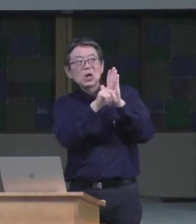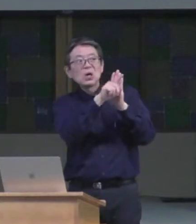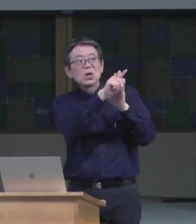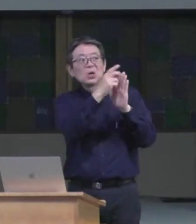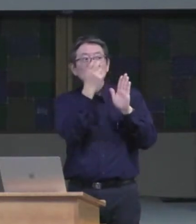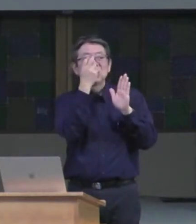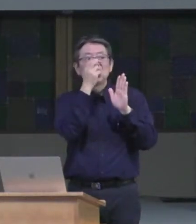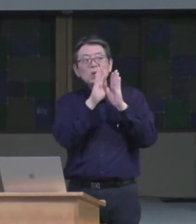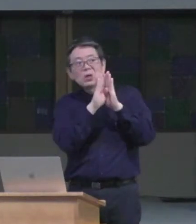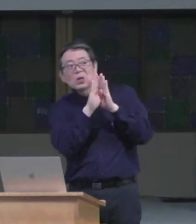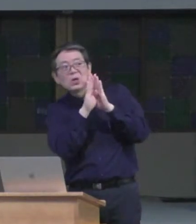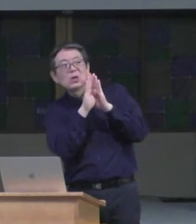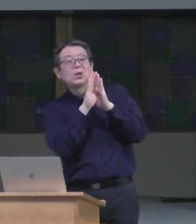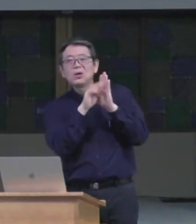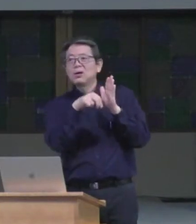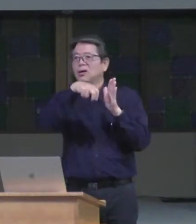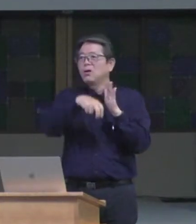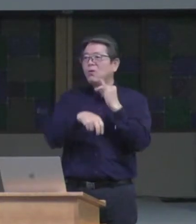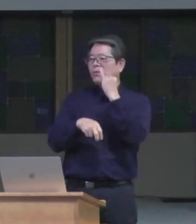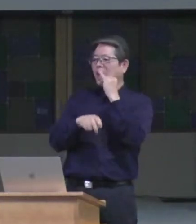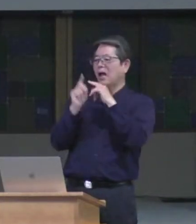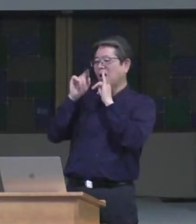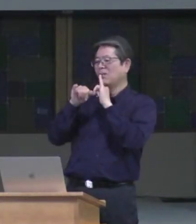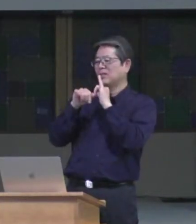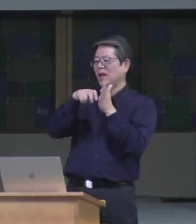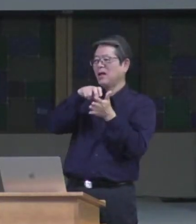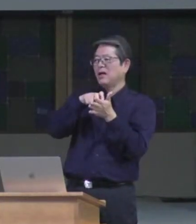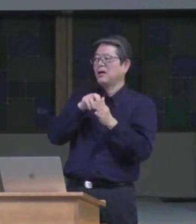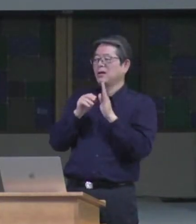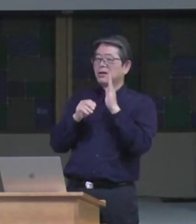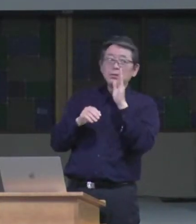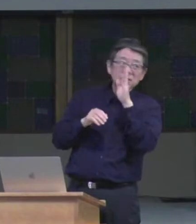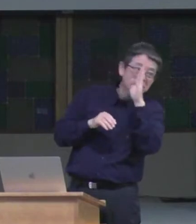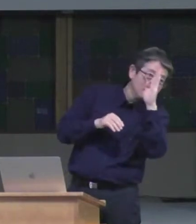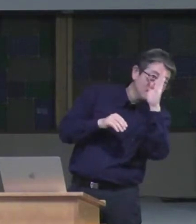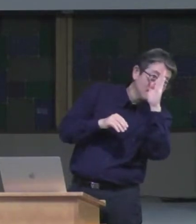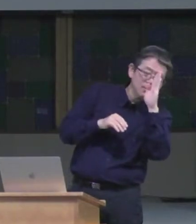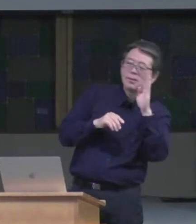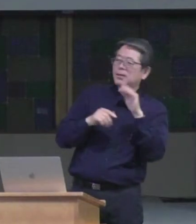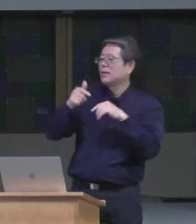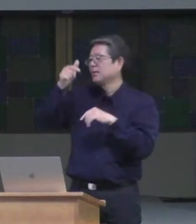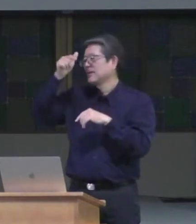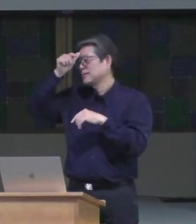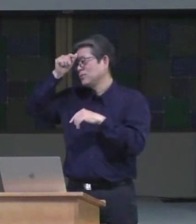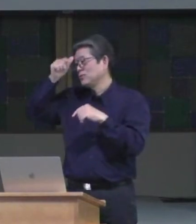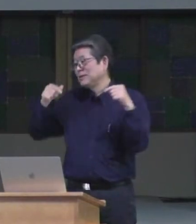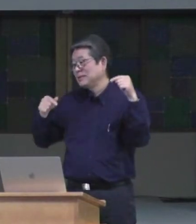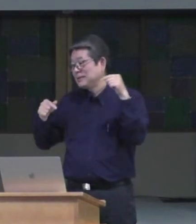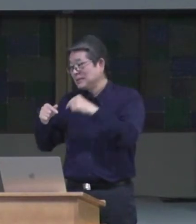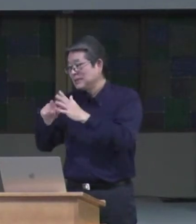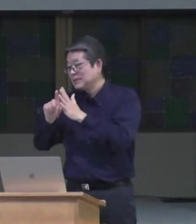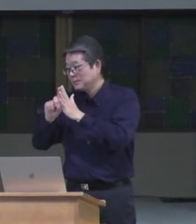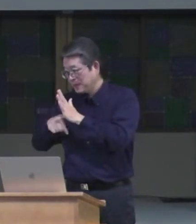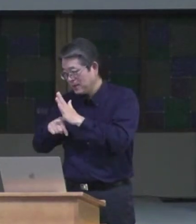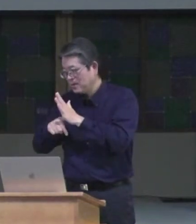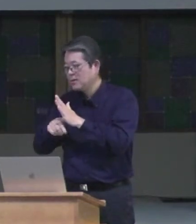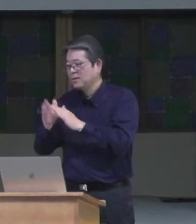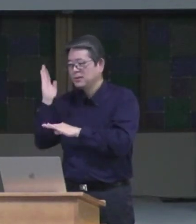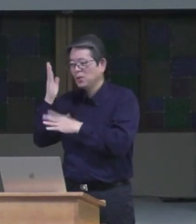but we'll have somebody at the door, and there'll be a hearing person. They'll be looking out to see if